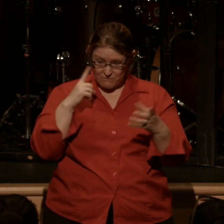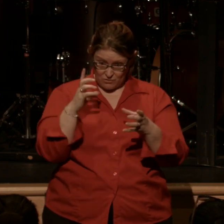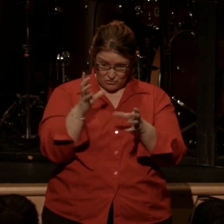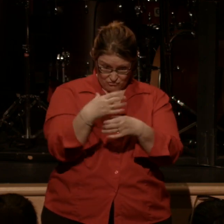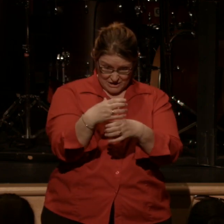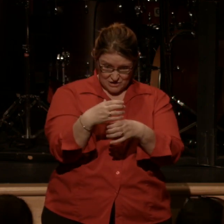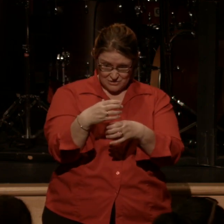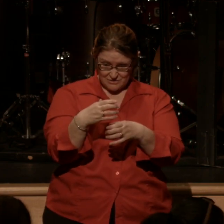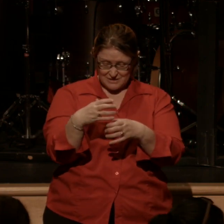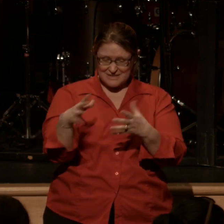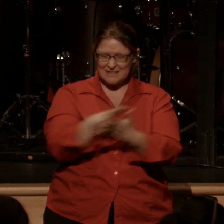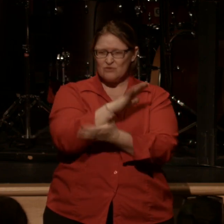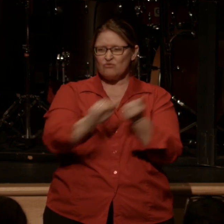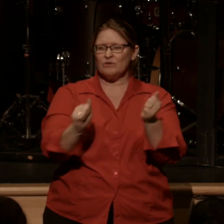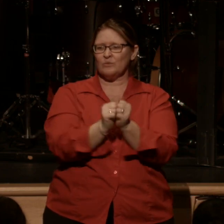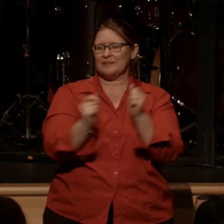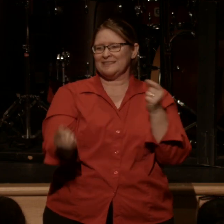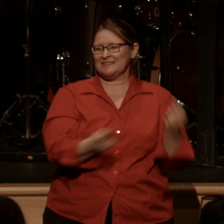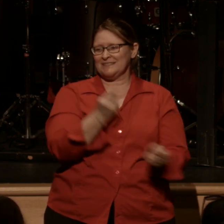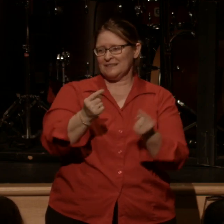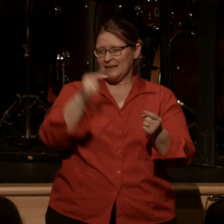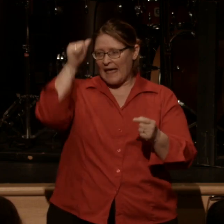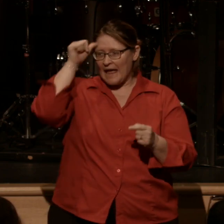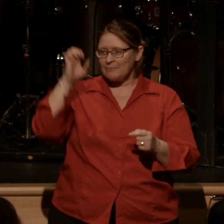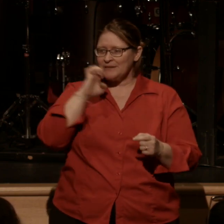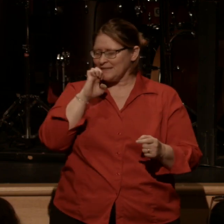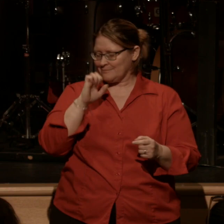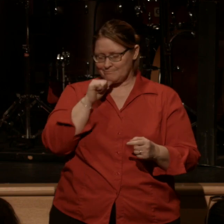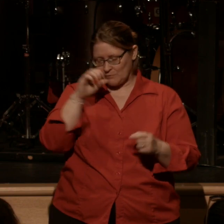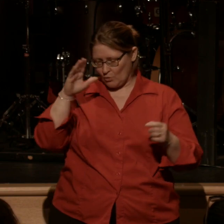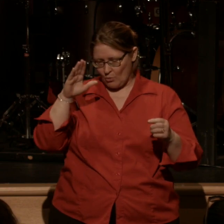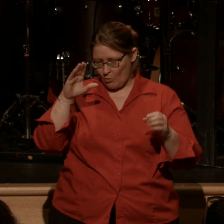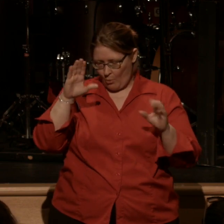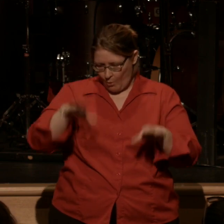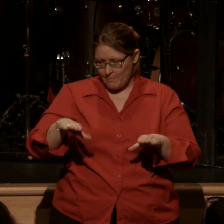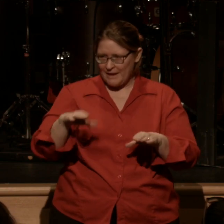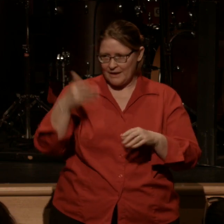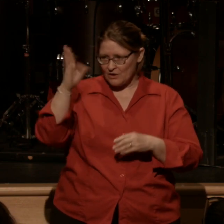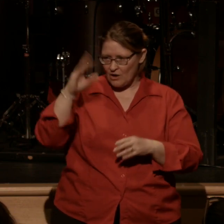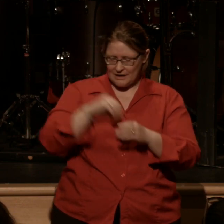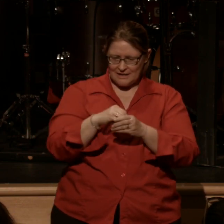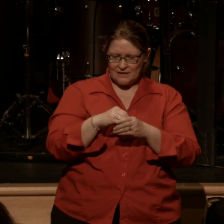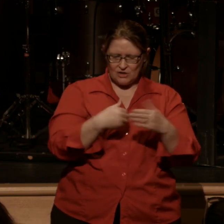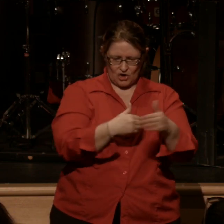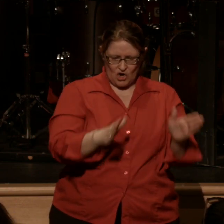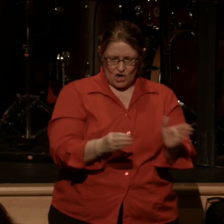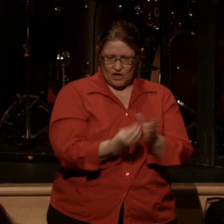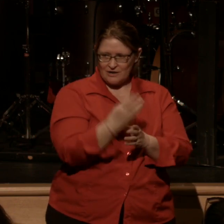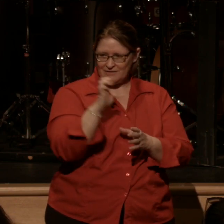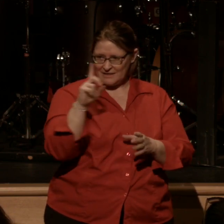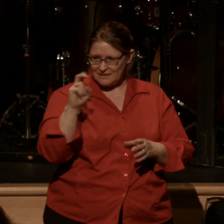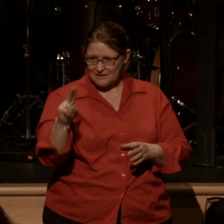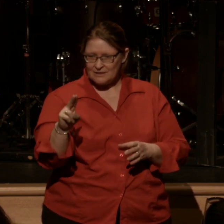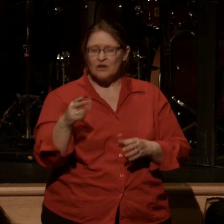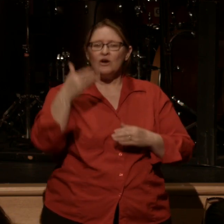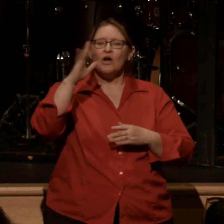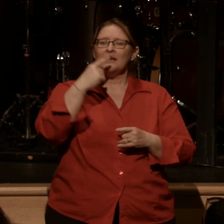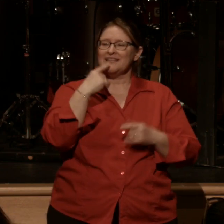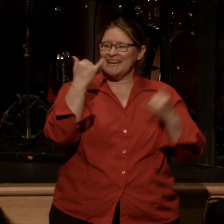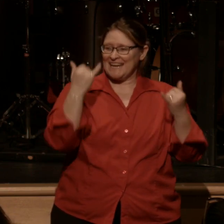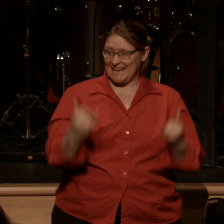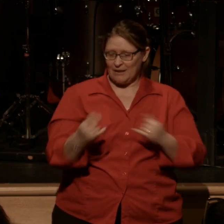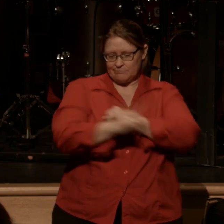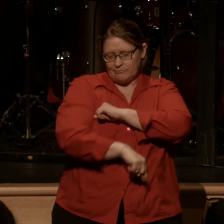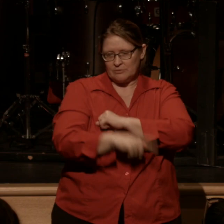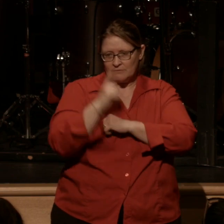destroyed by sin. As Adam and Eve chose to disobey God in the Garden of Eden, we realized that God said there would now be consequence